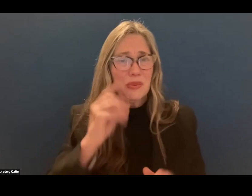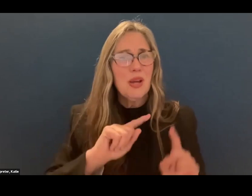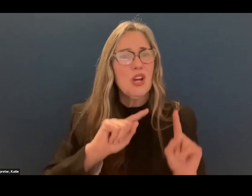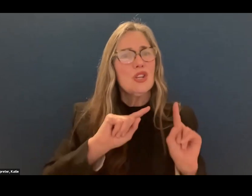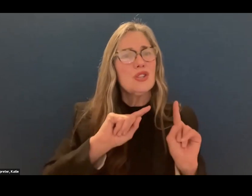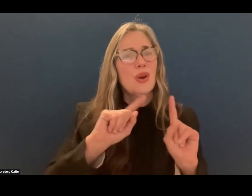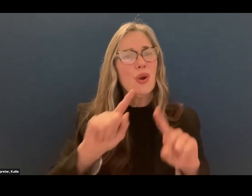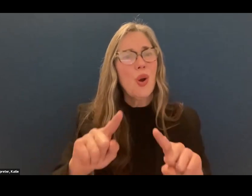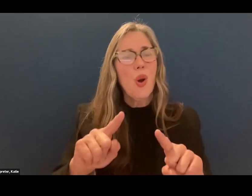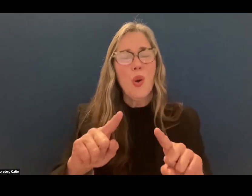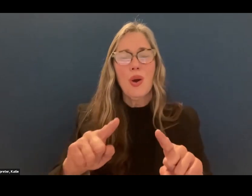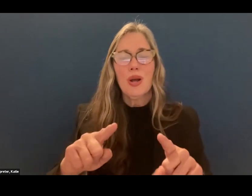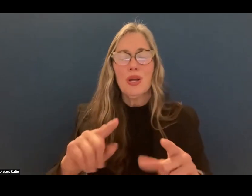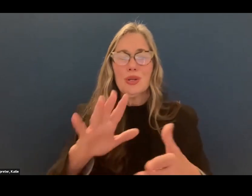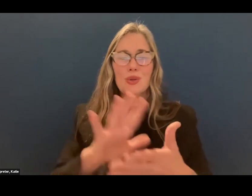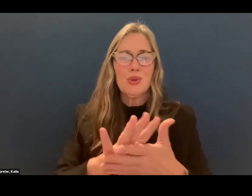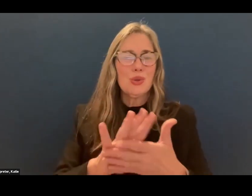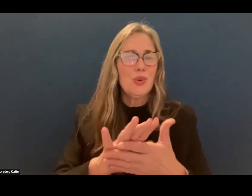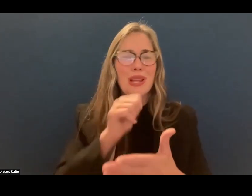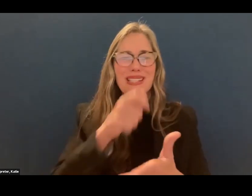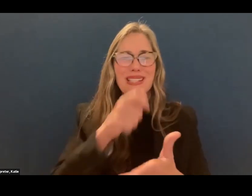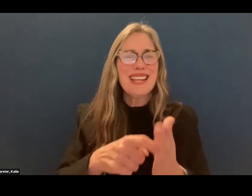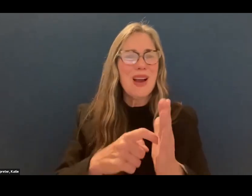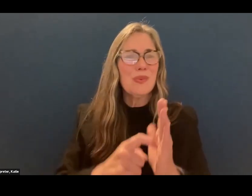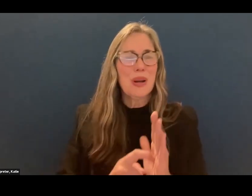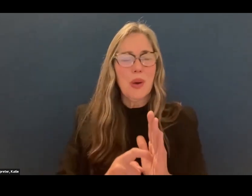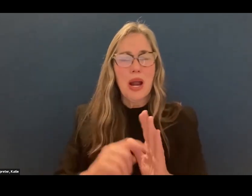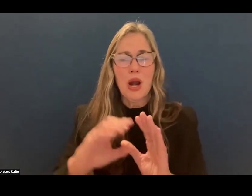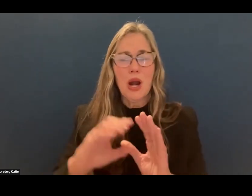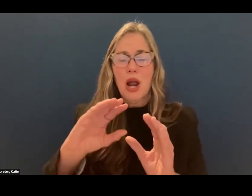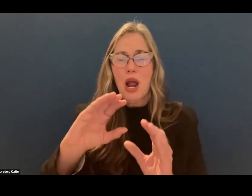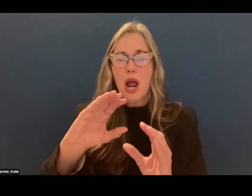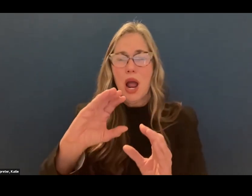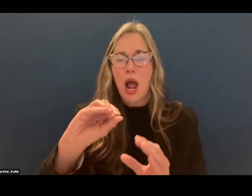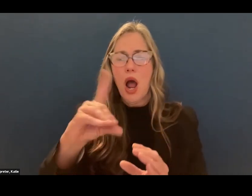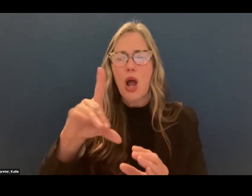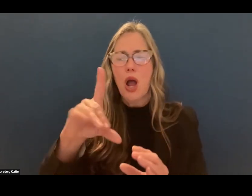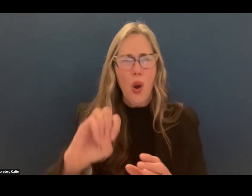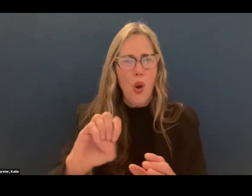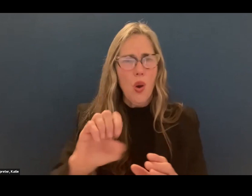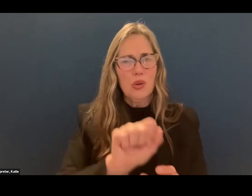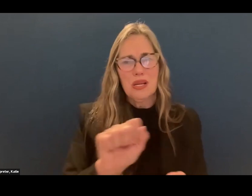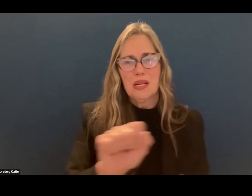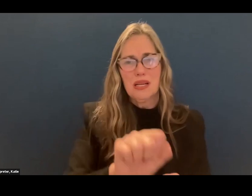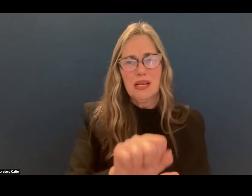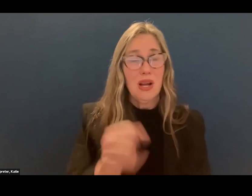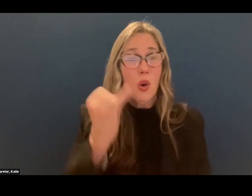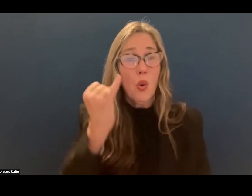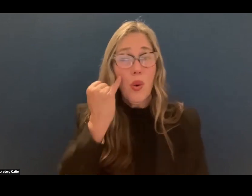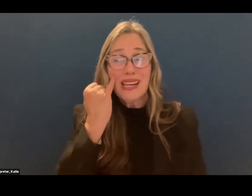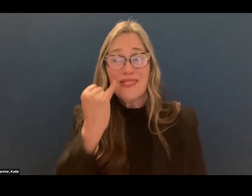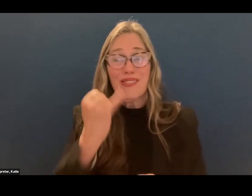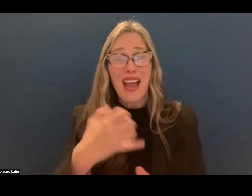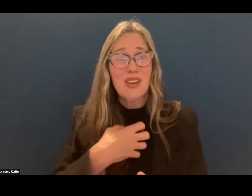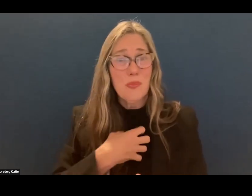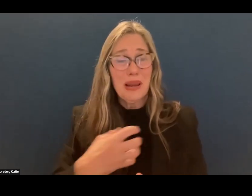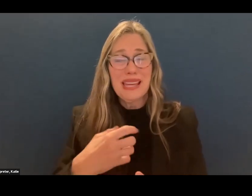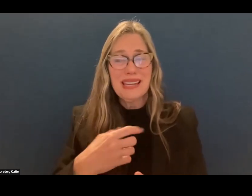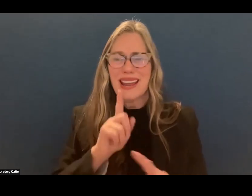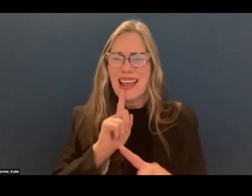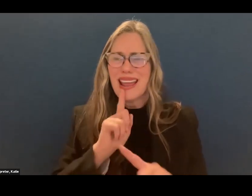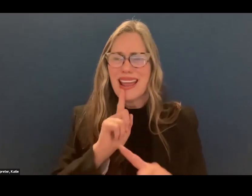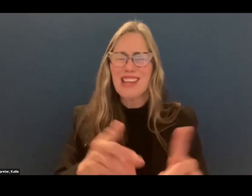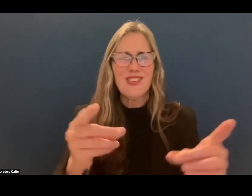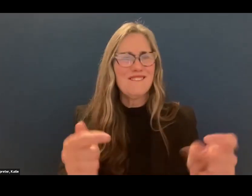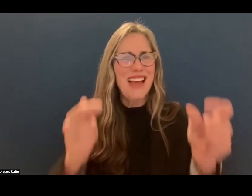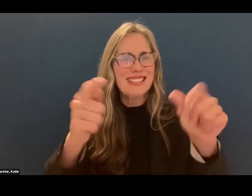code to get into a gate? What does that look like when I put in a complaint and it's answered in a timely manner? Whatever that means,